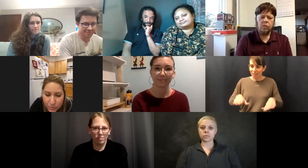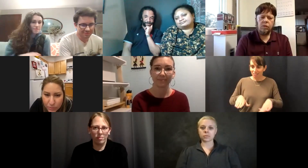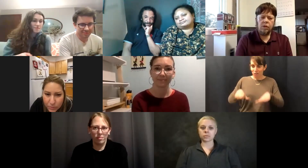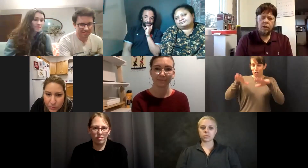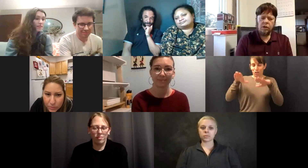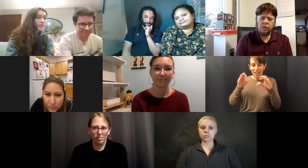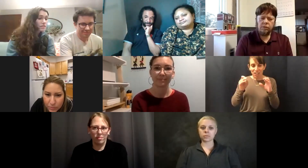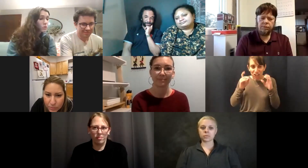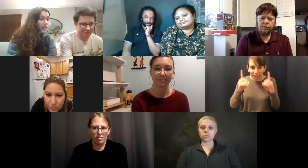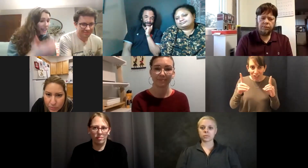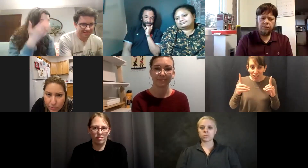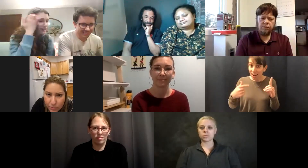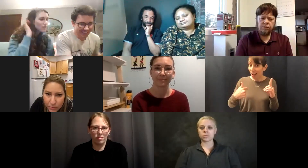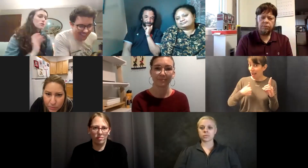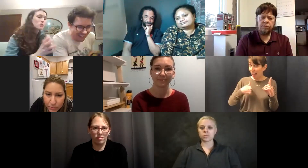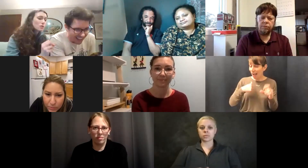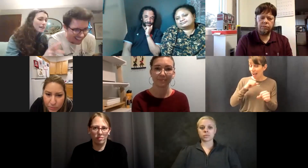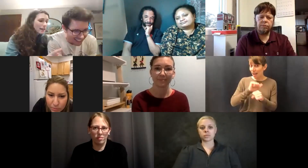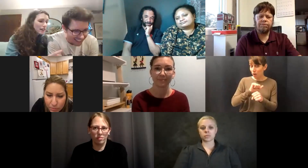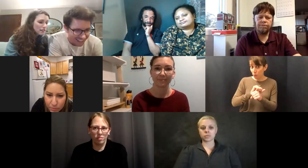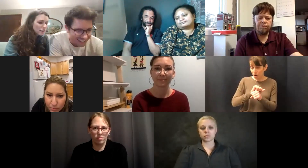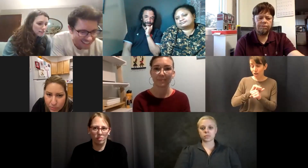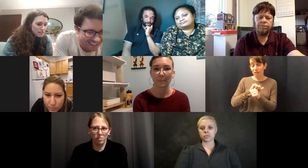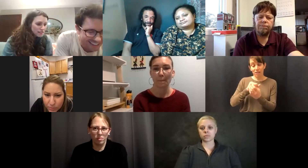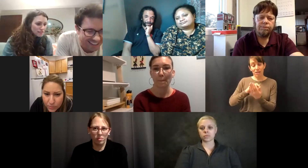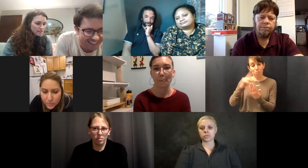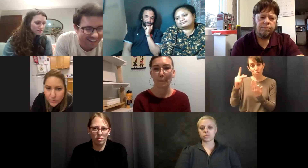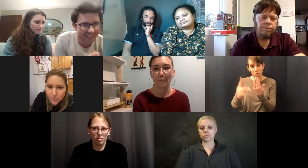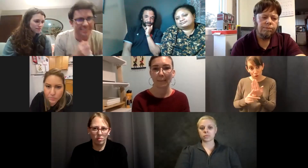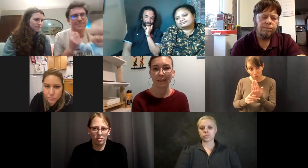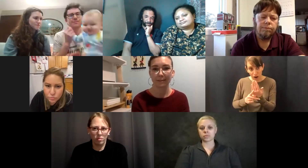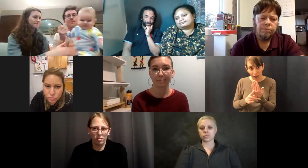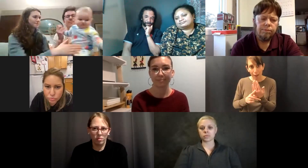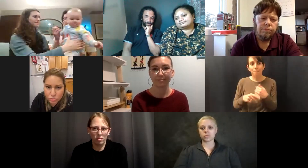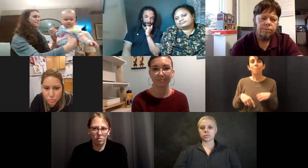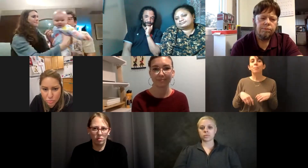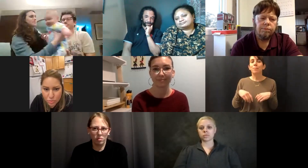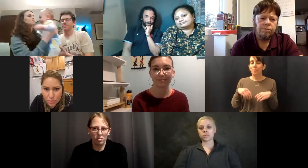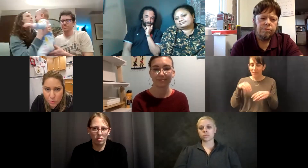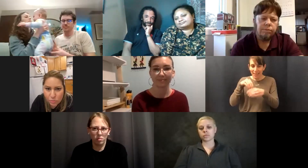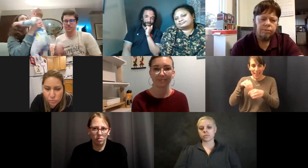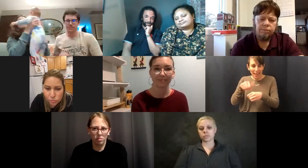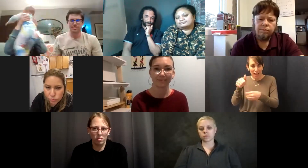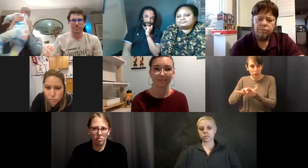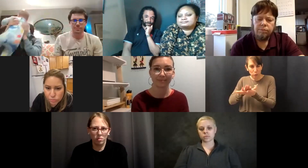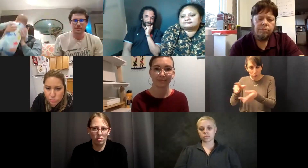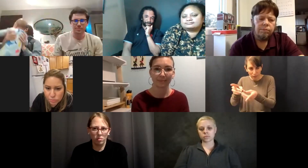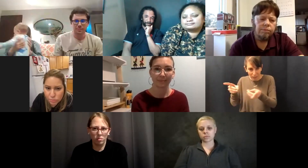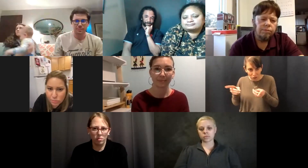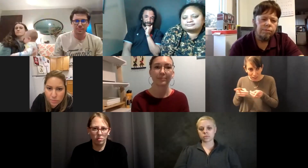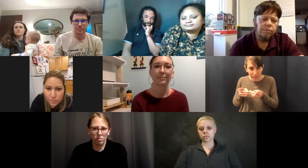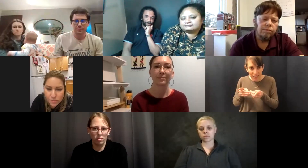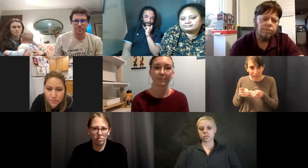I work in a program ICAP in the Pasco School District, and I